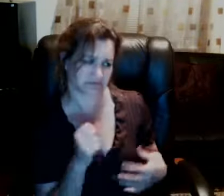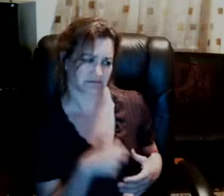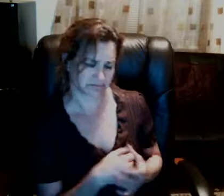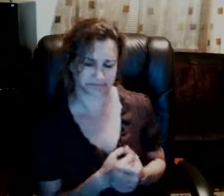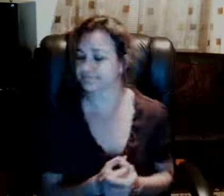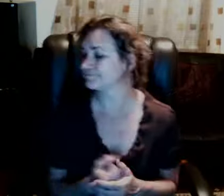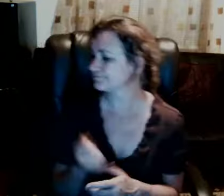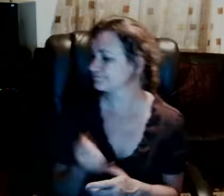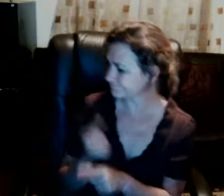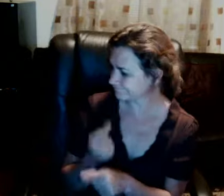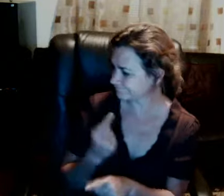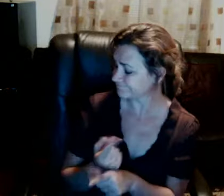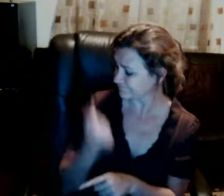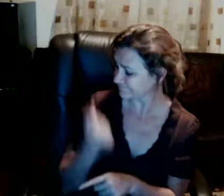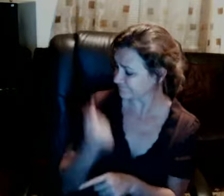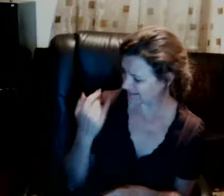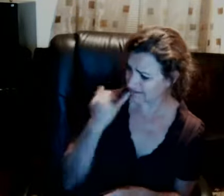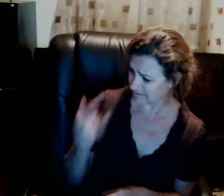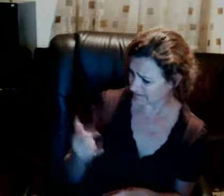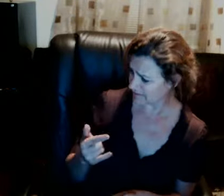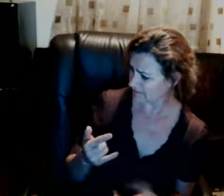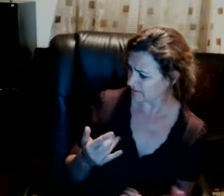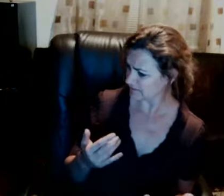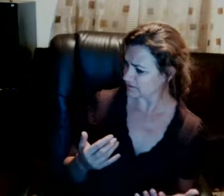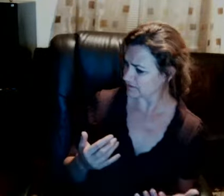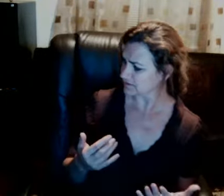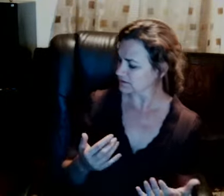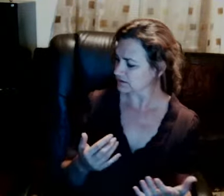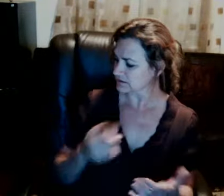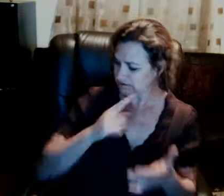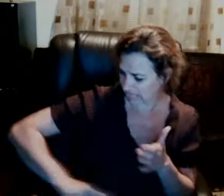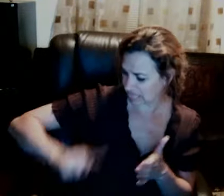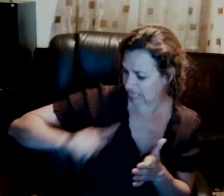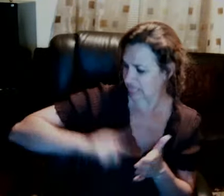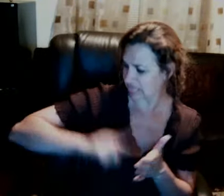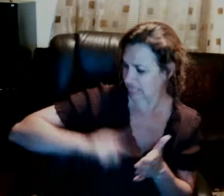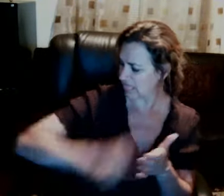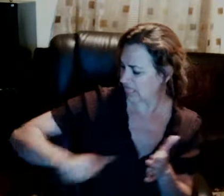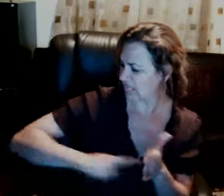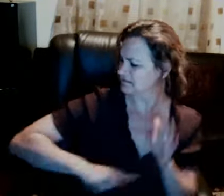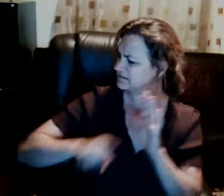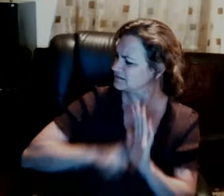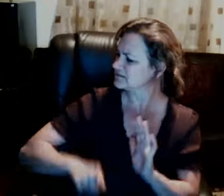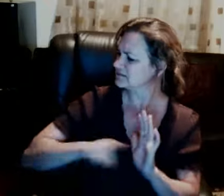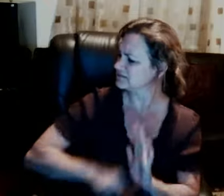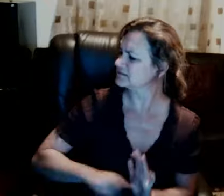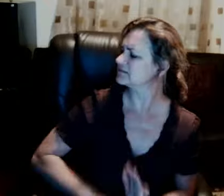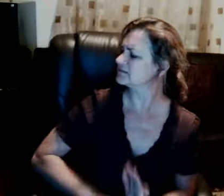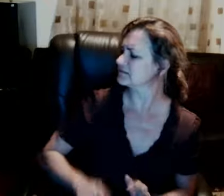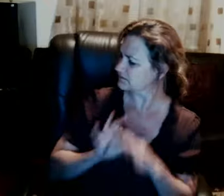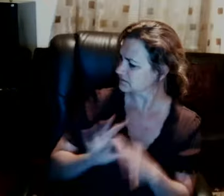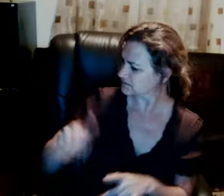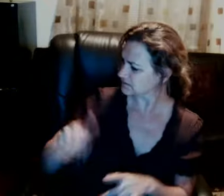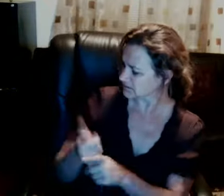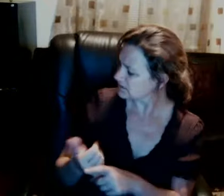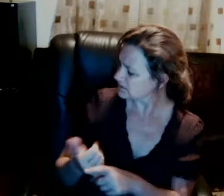think, that you'd feel low if you're having quite self-critical, very negative thoughts, and that's quite common in depression to have those type of thoughts.